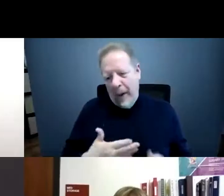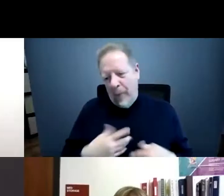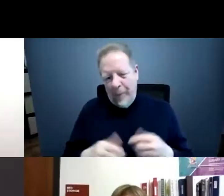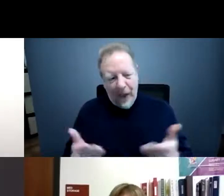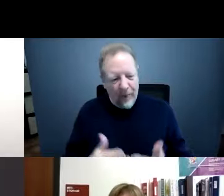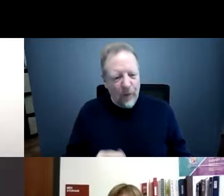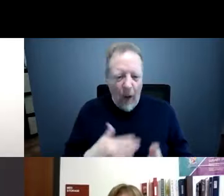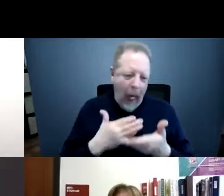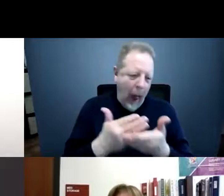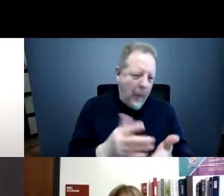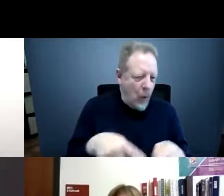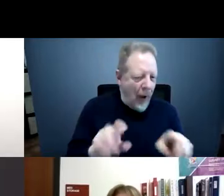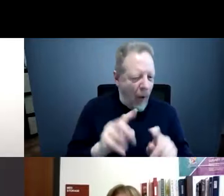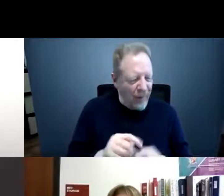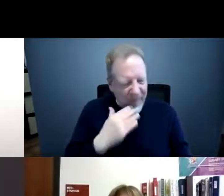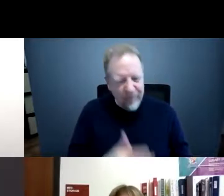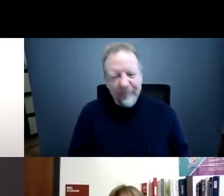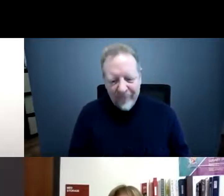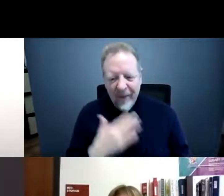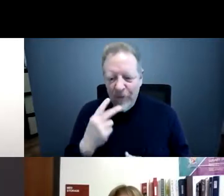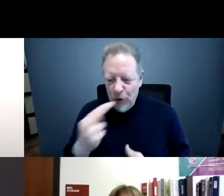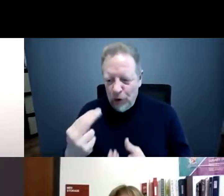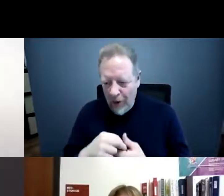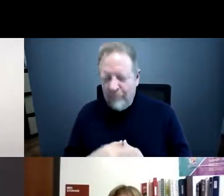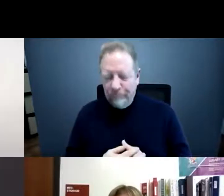Great, thanks for joining. And then